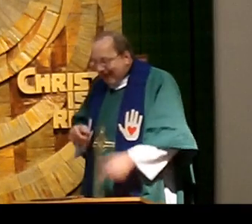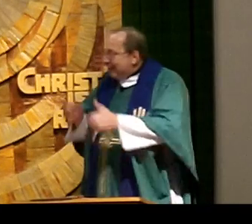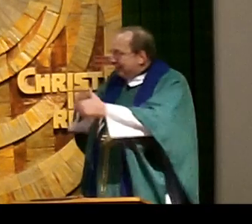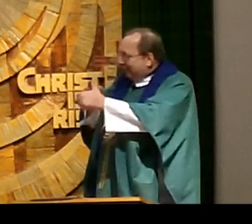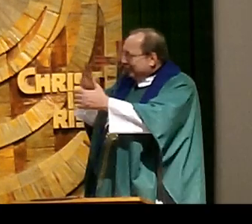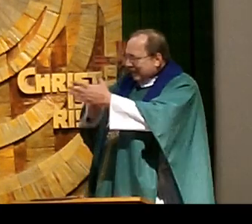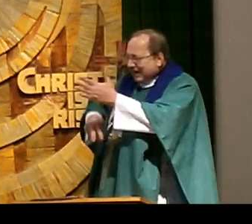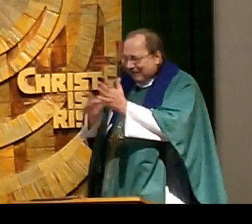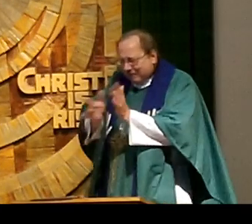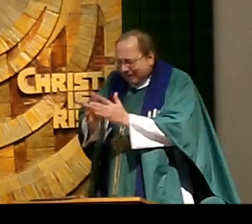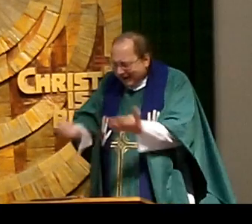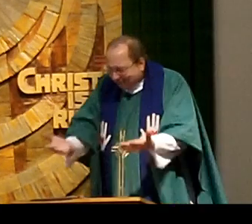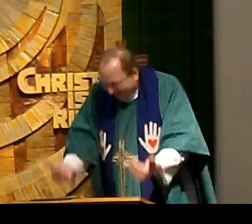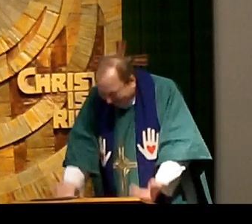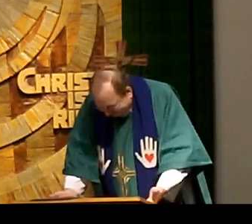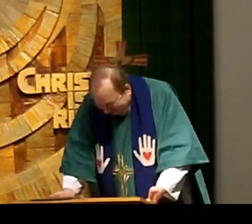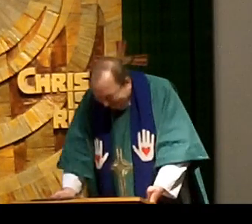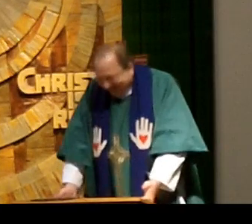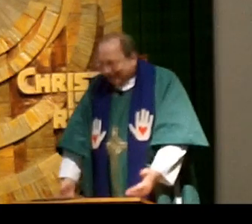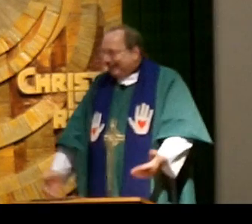The first reading from the Bible.